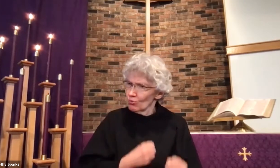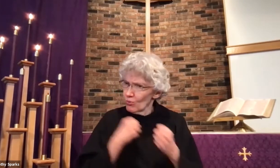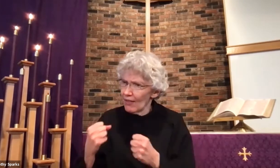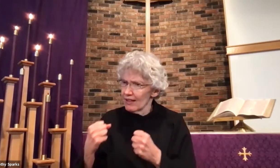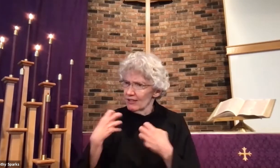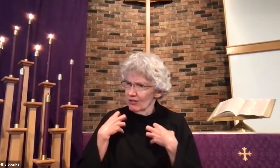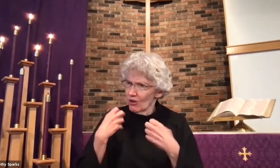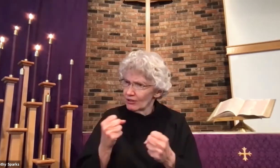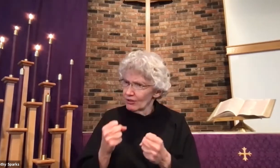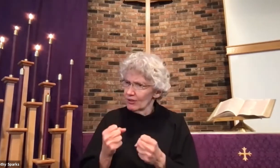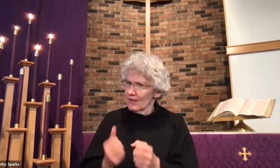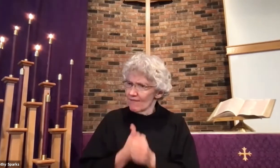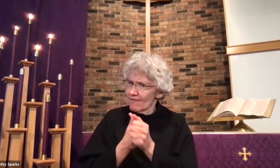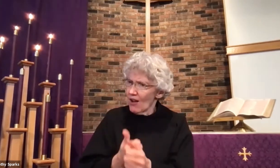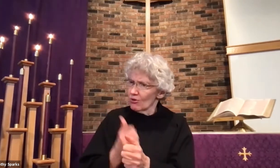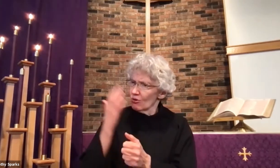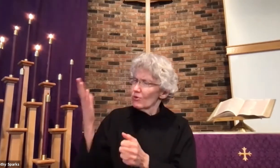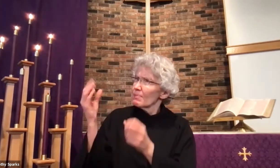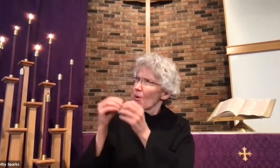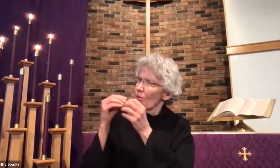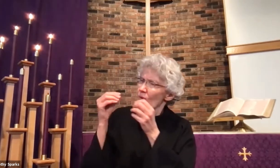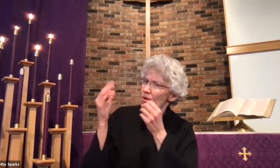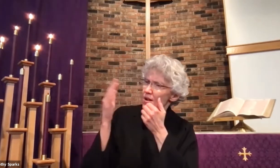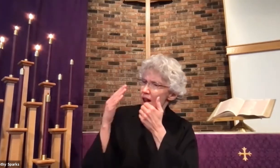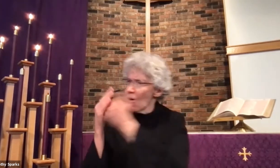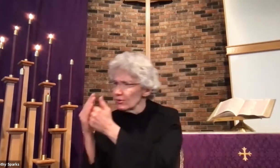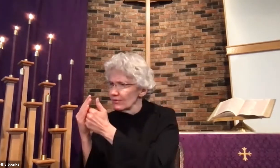give us strength and courage to follow you more closely.